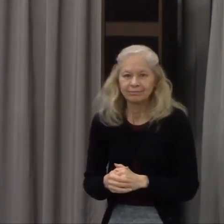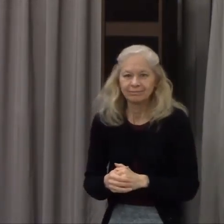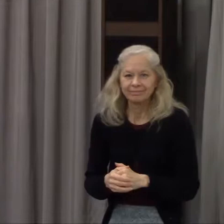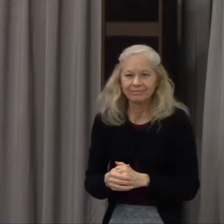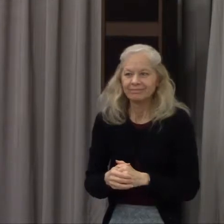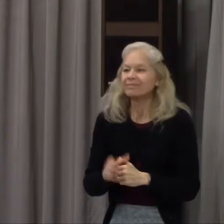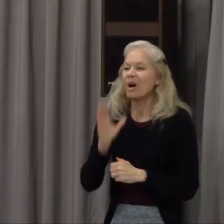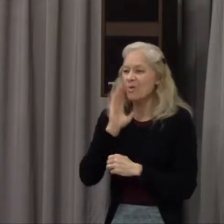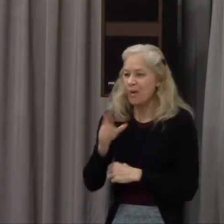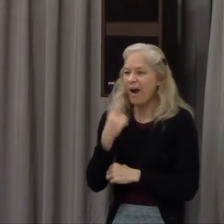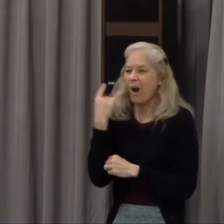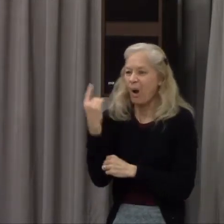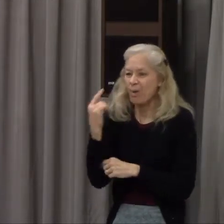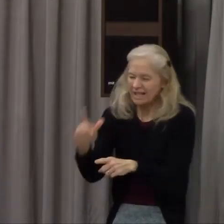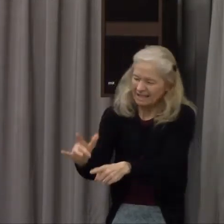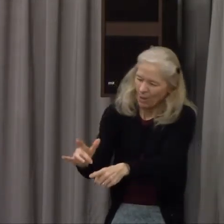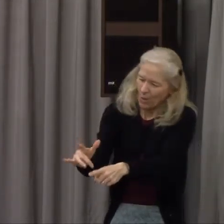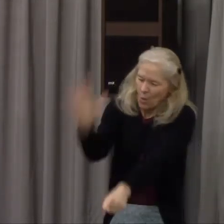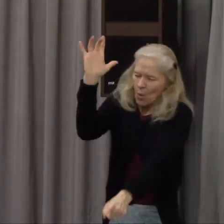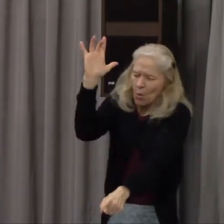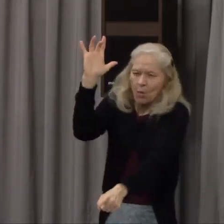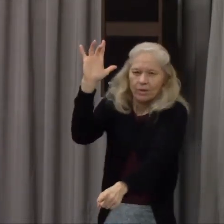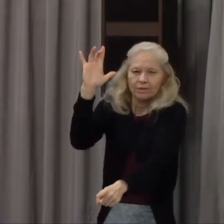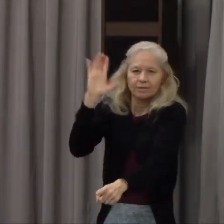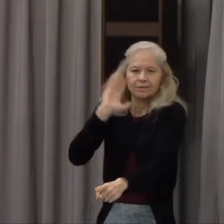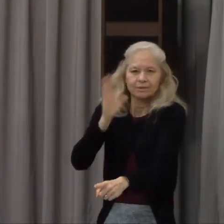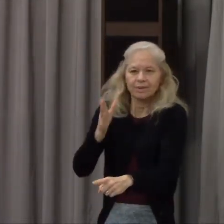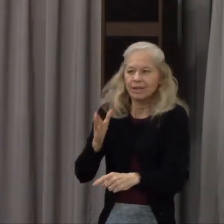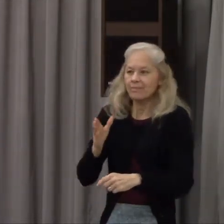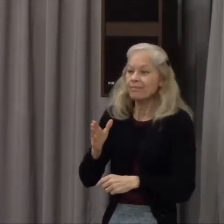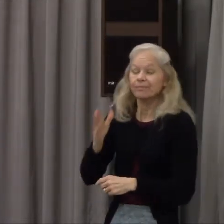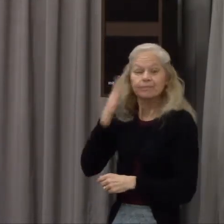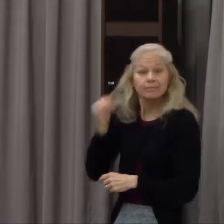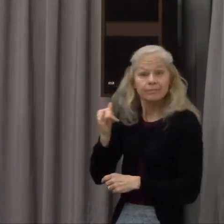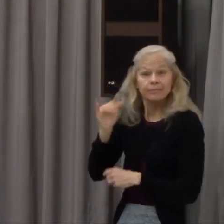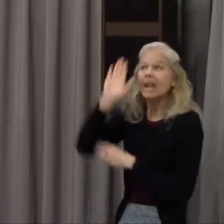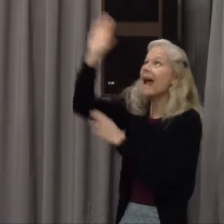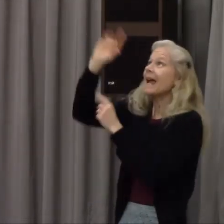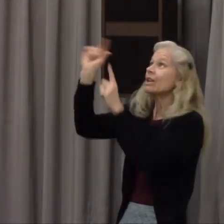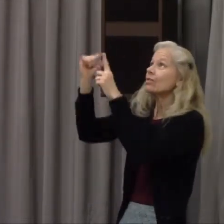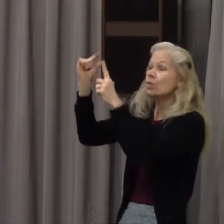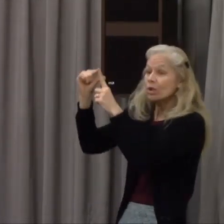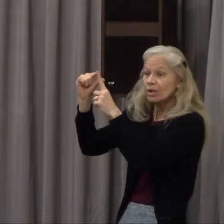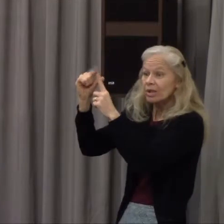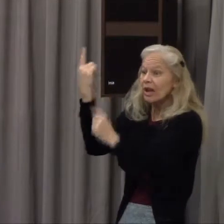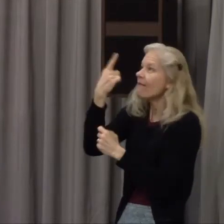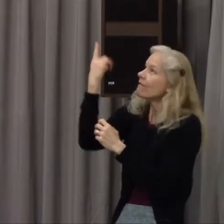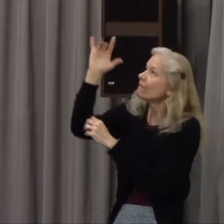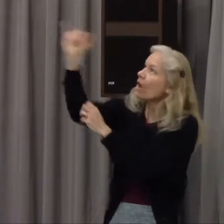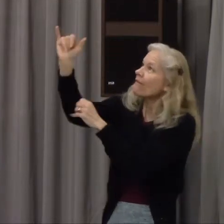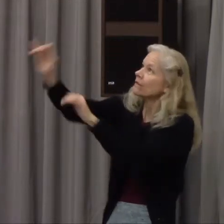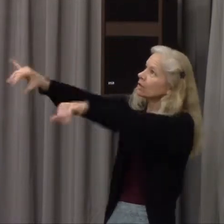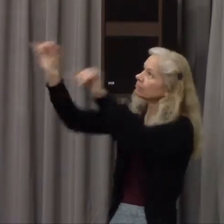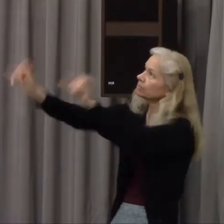Psalm 12:6. The words of the Lord are pure words as silver tried in a furnace of